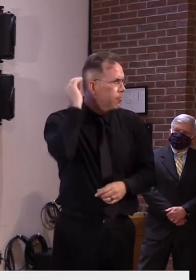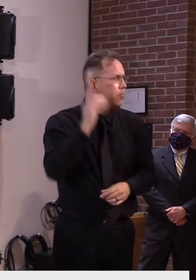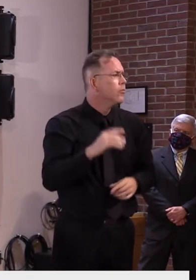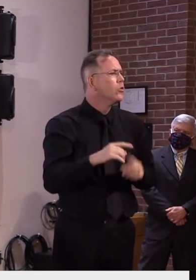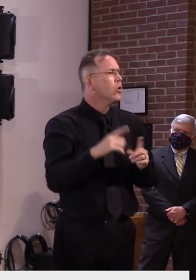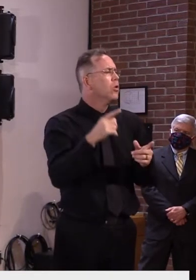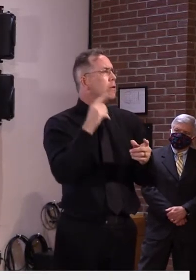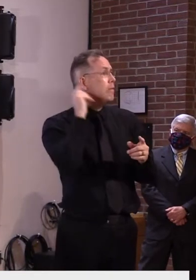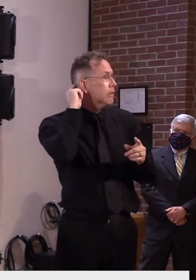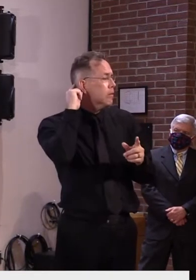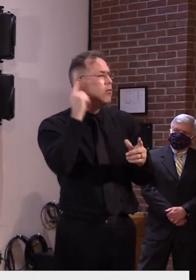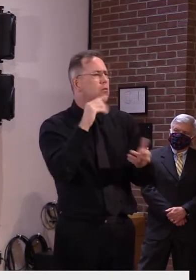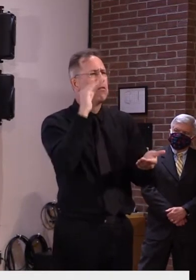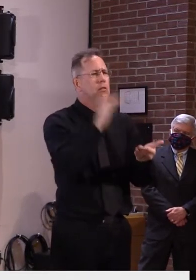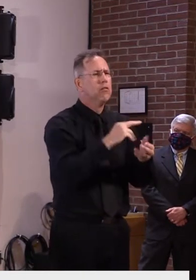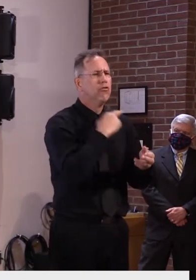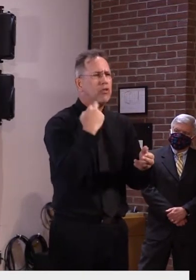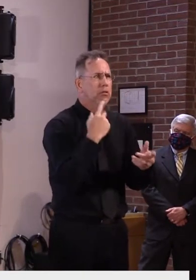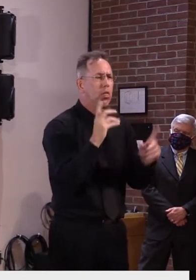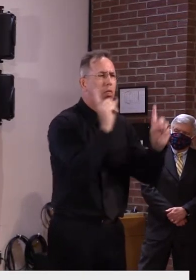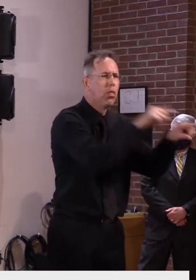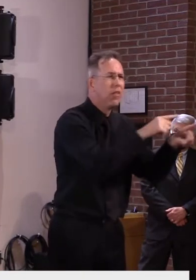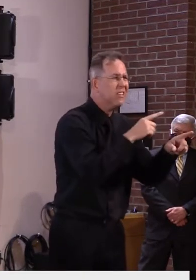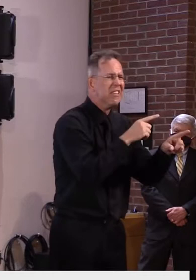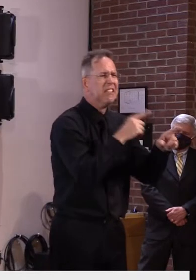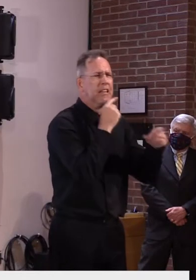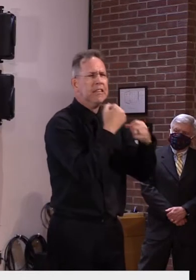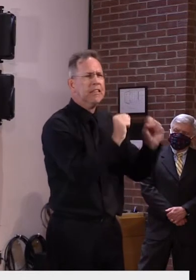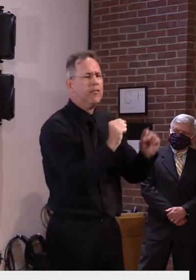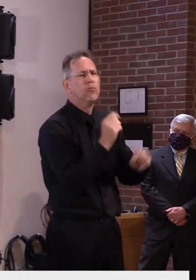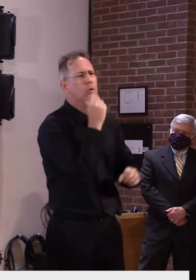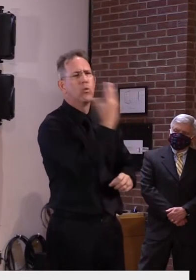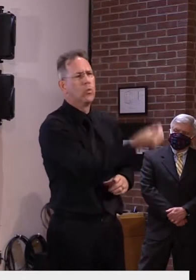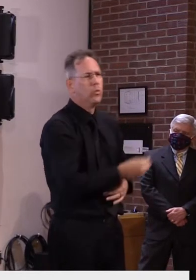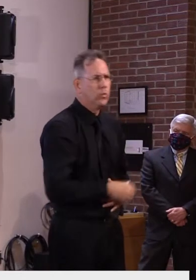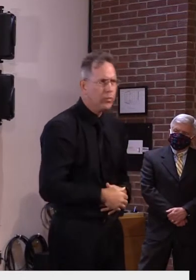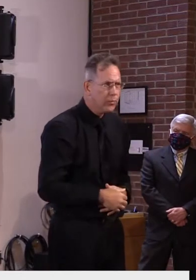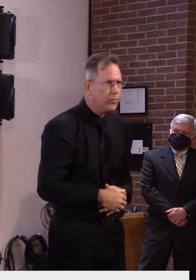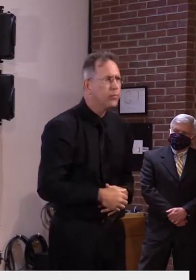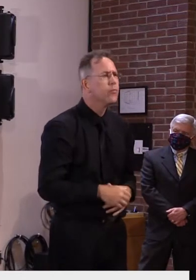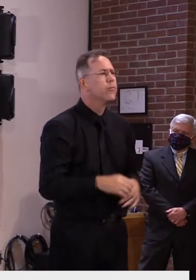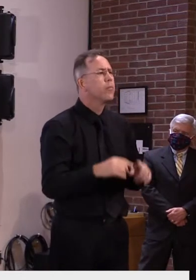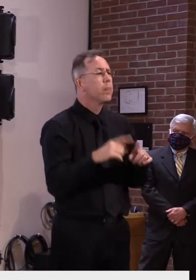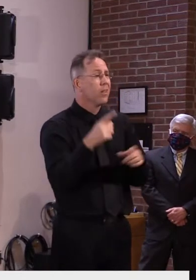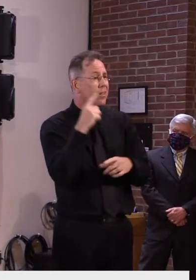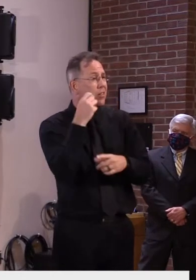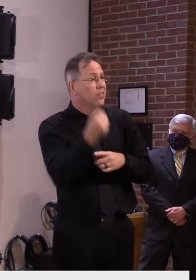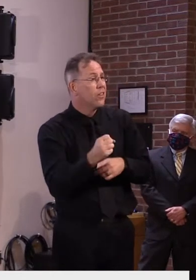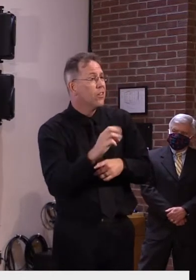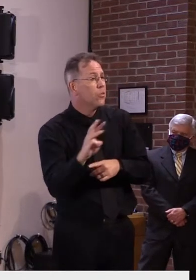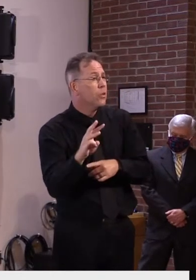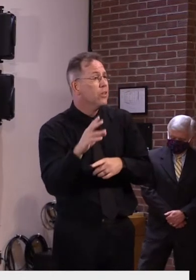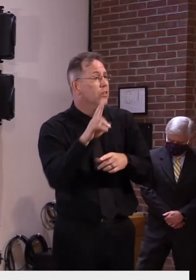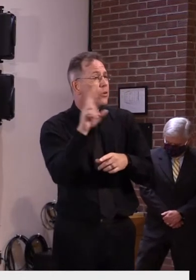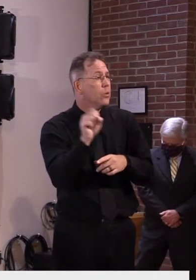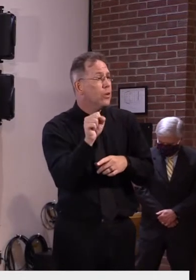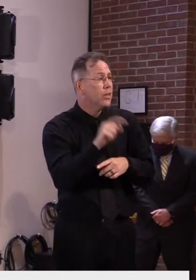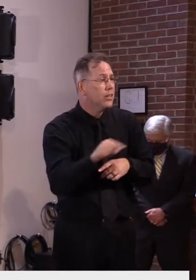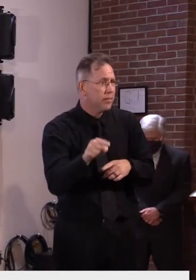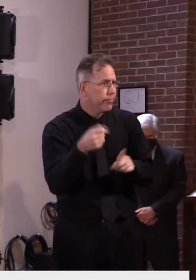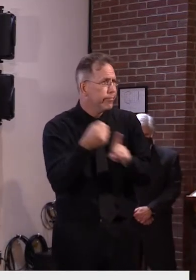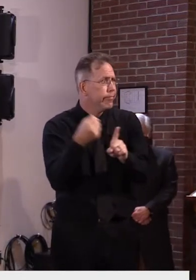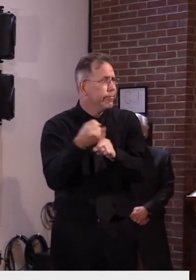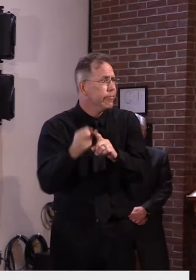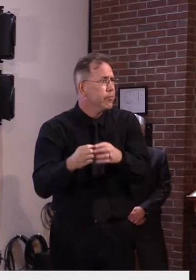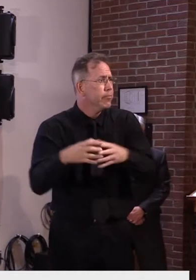For those on either side of the southwestern Vermont border who are concerned about their risk or any symptoms,